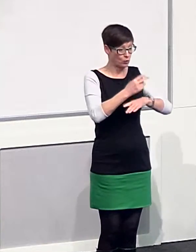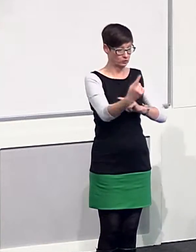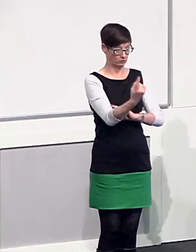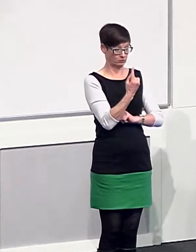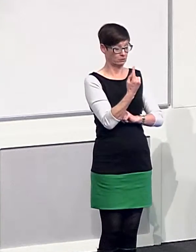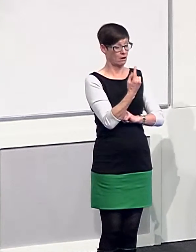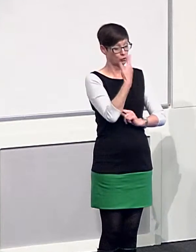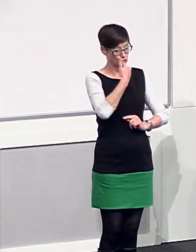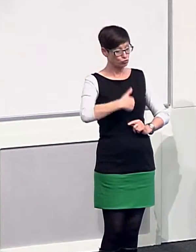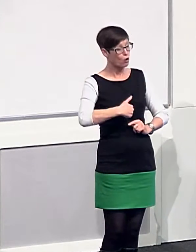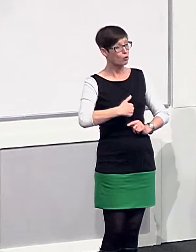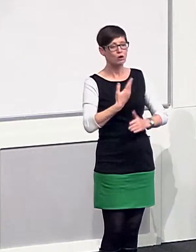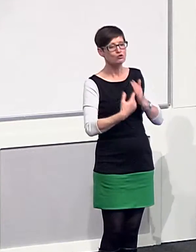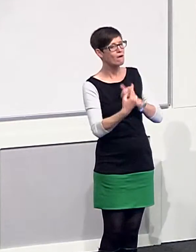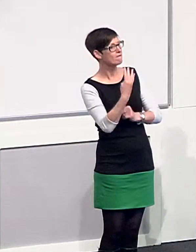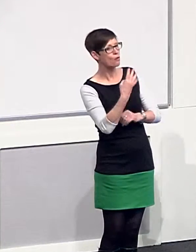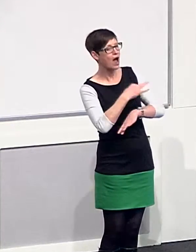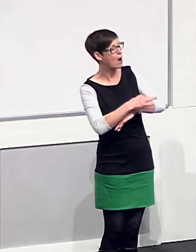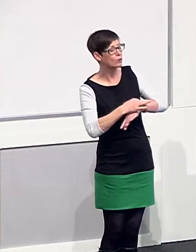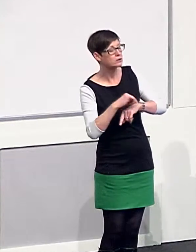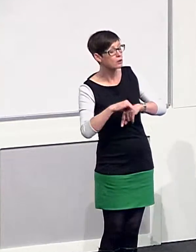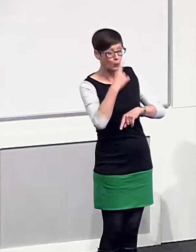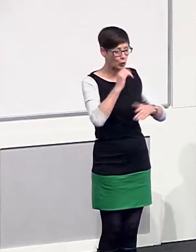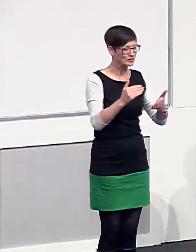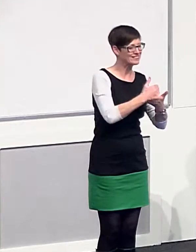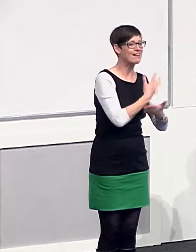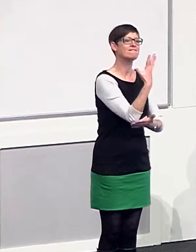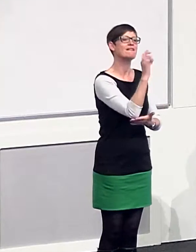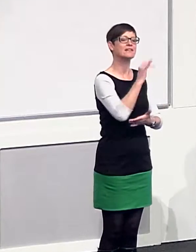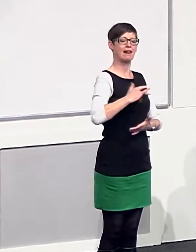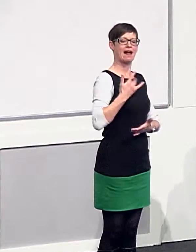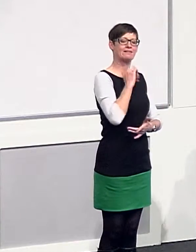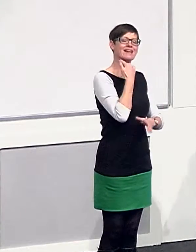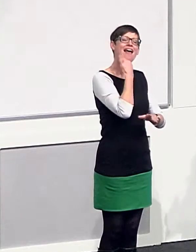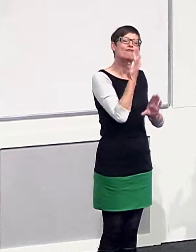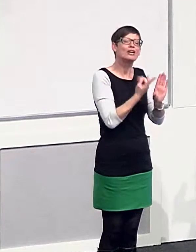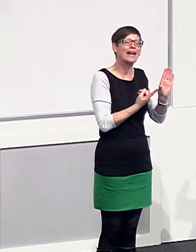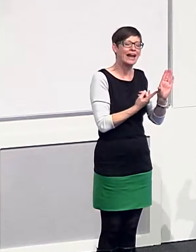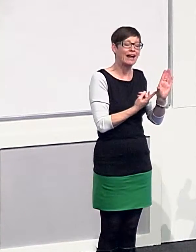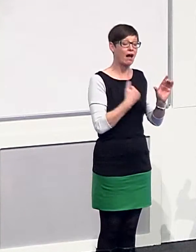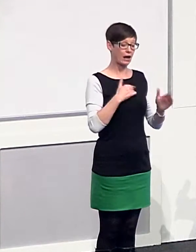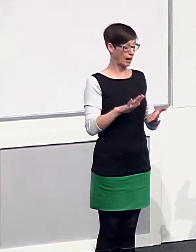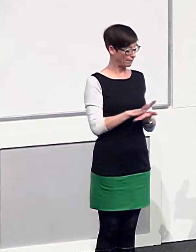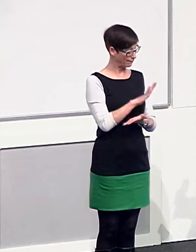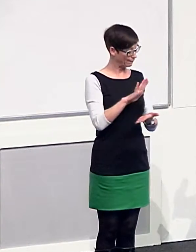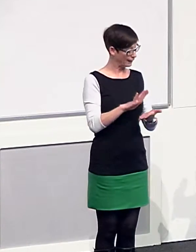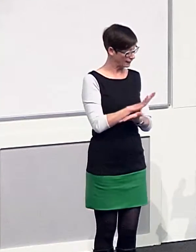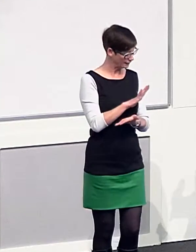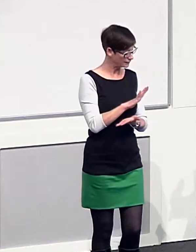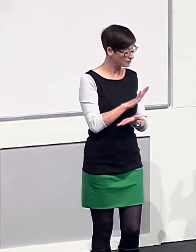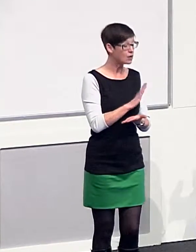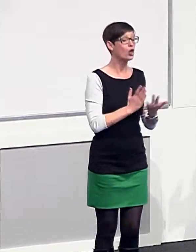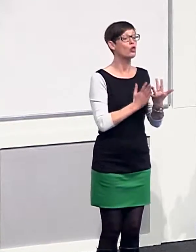stroke, instead of only within the first 4 hours, we'd save 50 lives a year. And I'm happy to say that